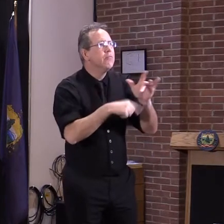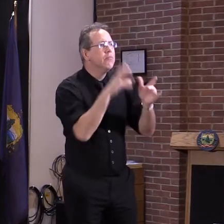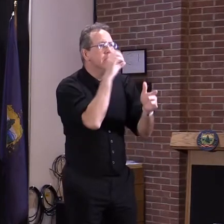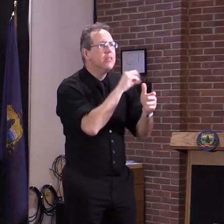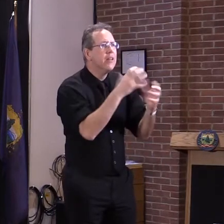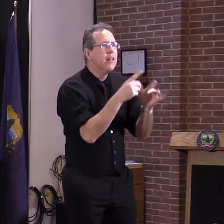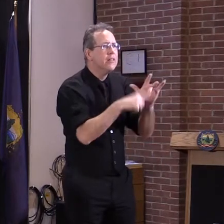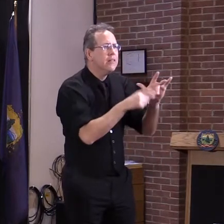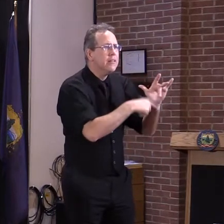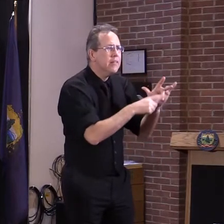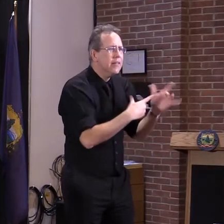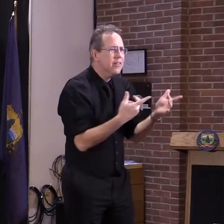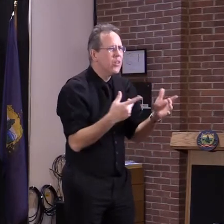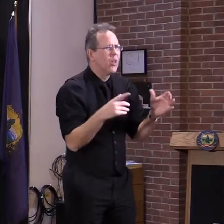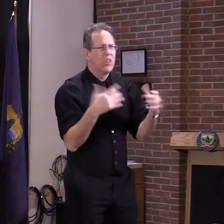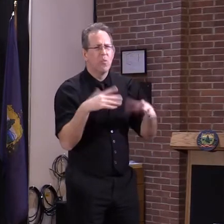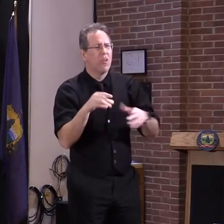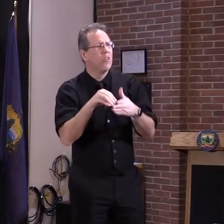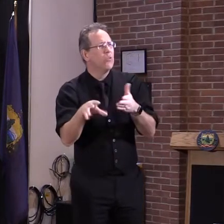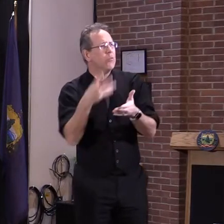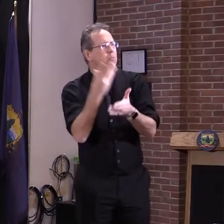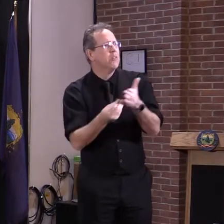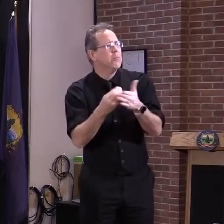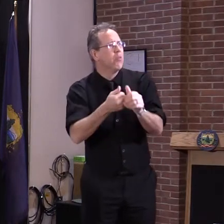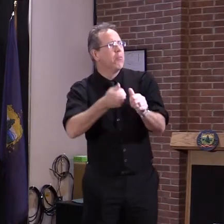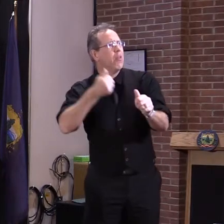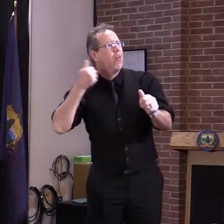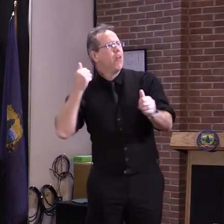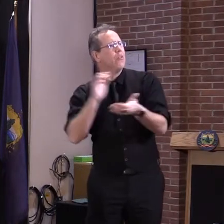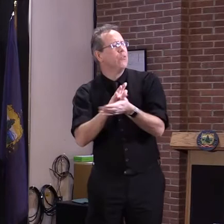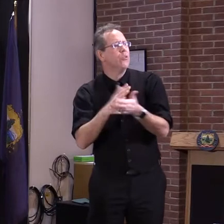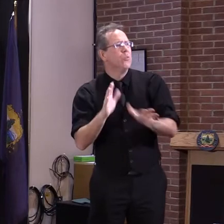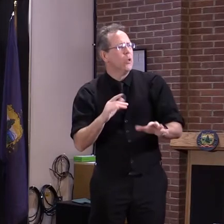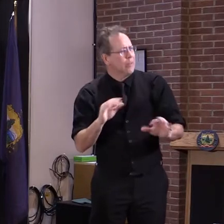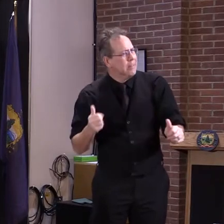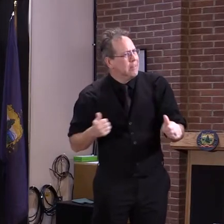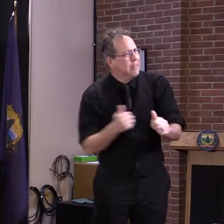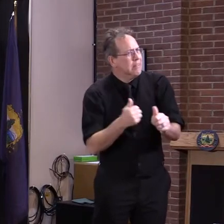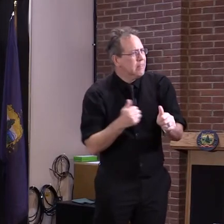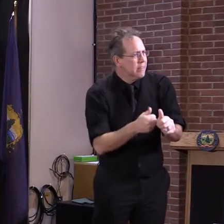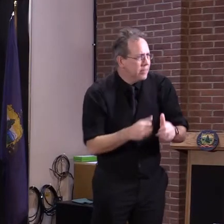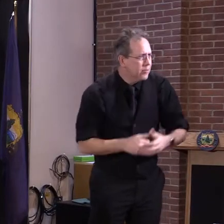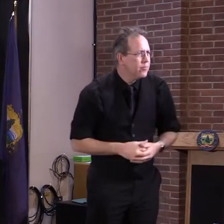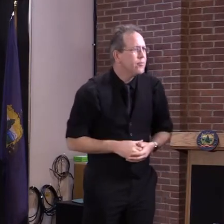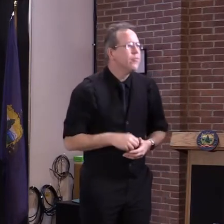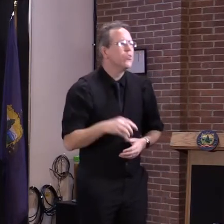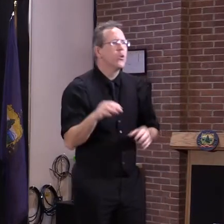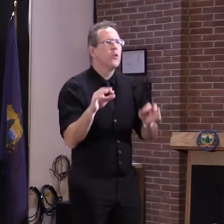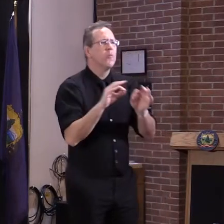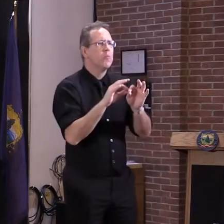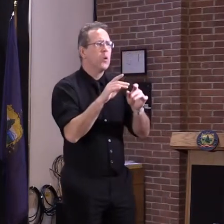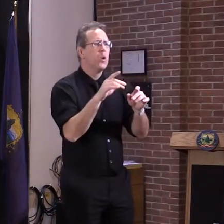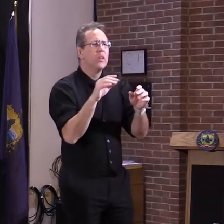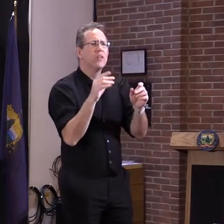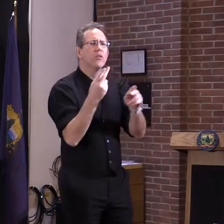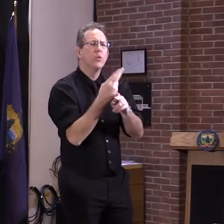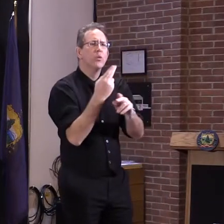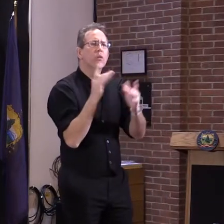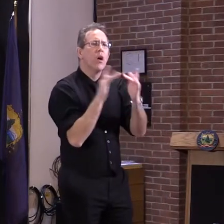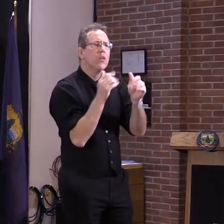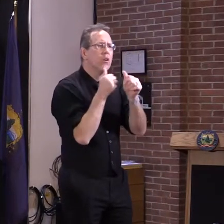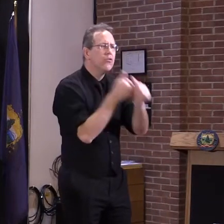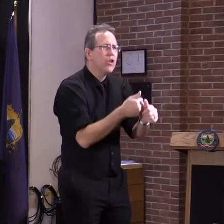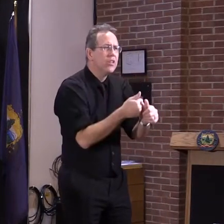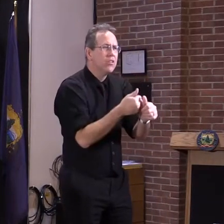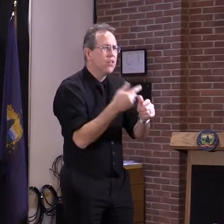to their healthy development. And we're still using contact tracing in the state, importantly, outside of the school settings, but inside